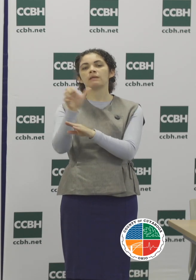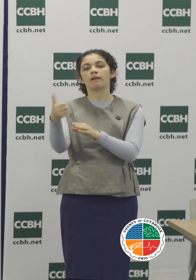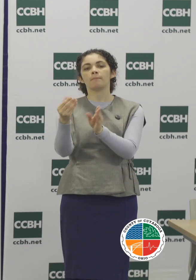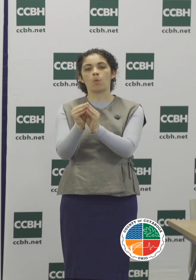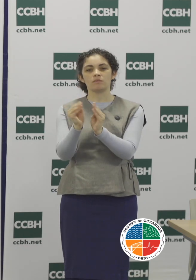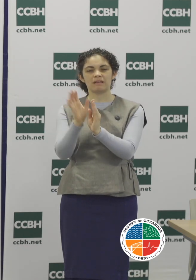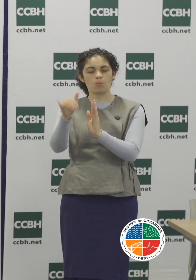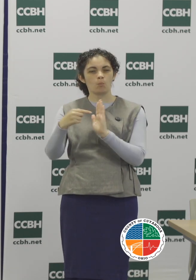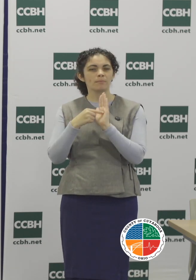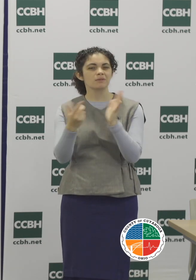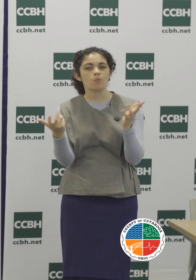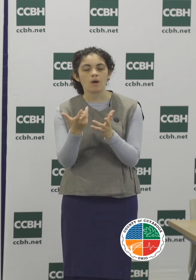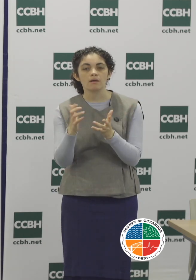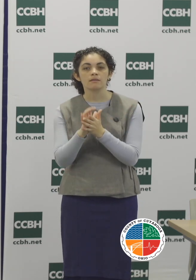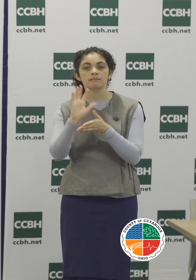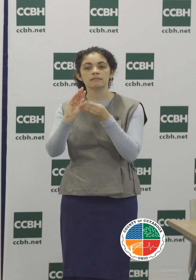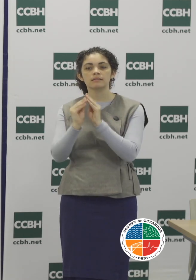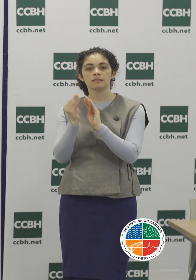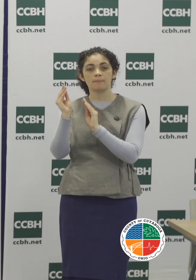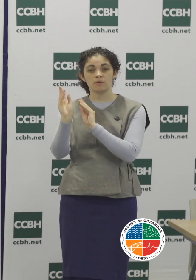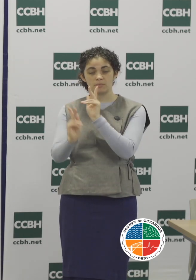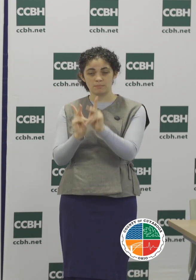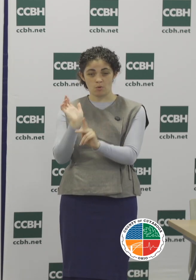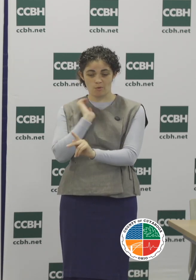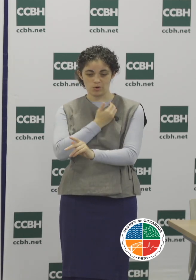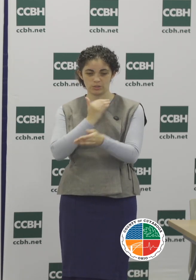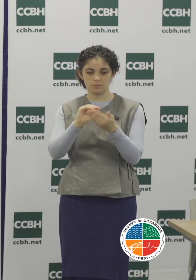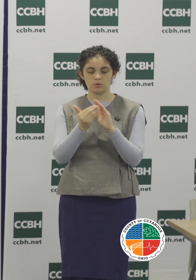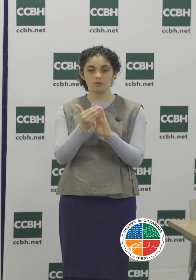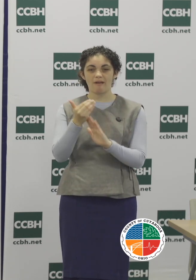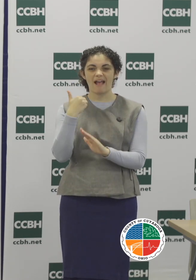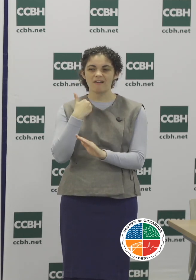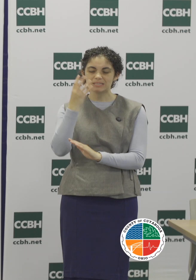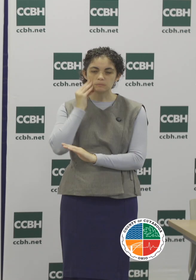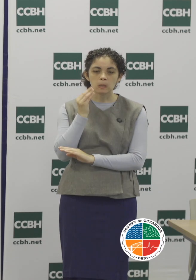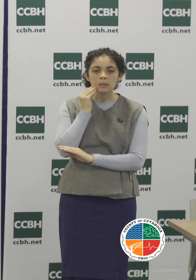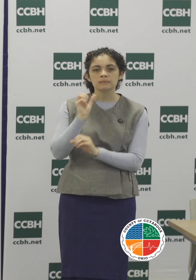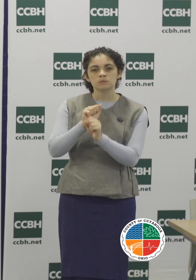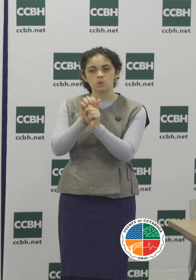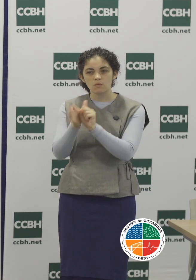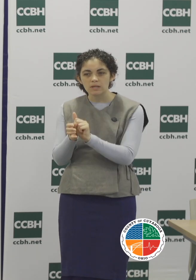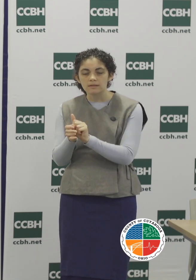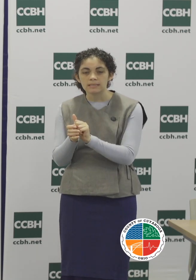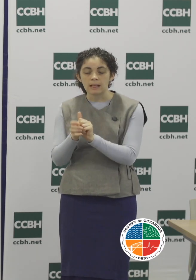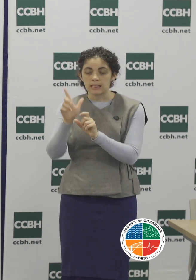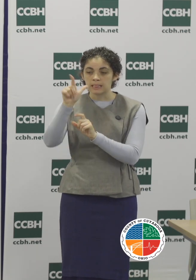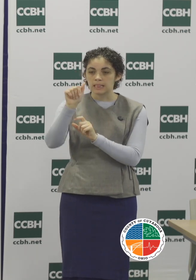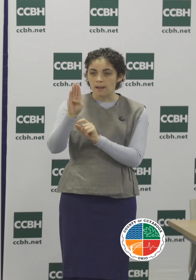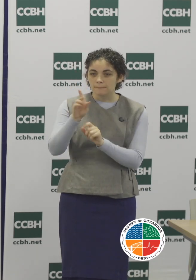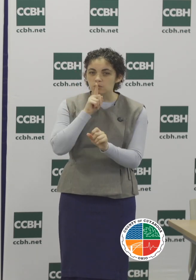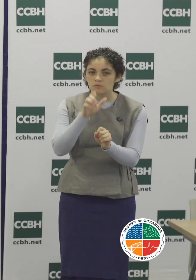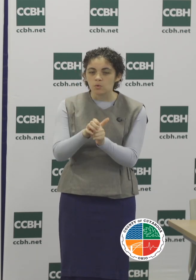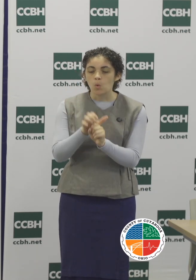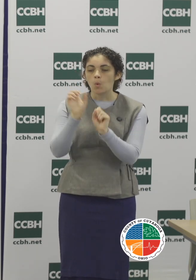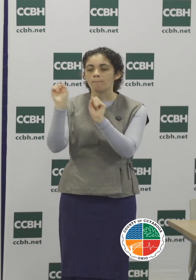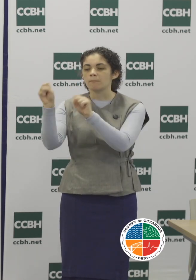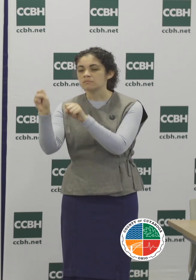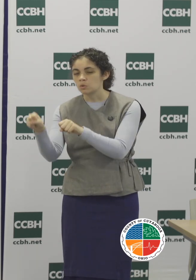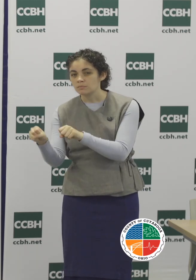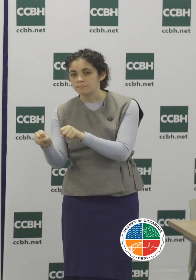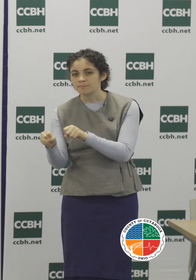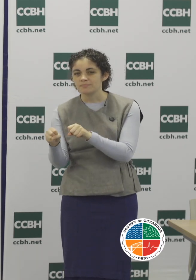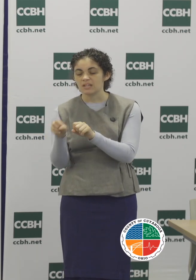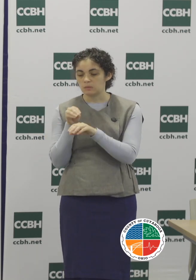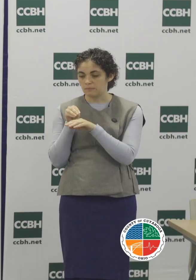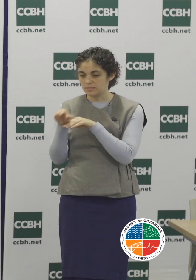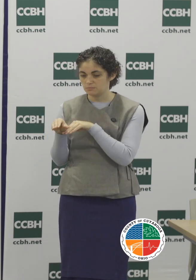this represents is the number of people in our community who have had the infection that is either lab confirmed or probable, meaning they've